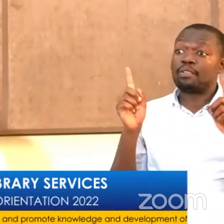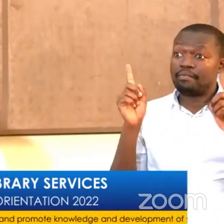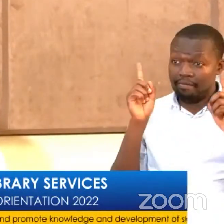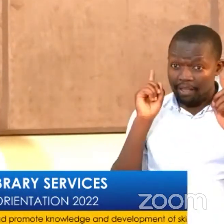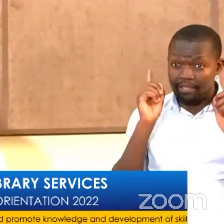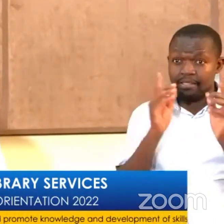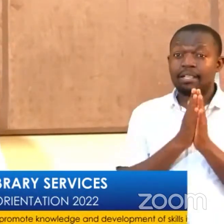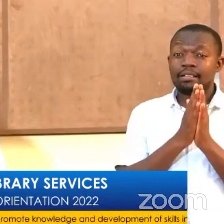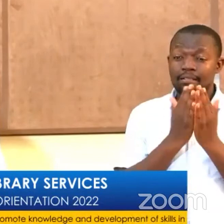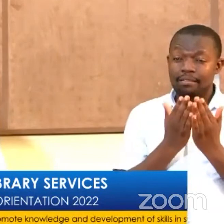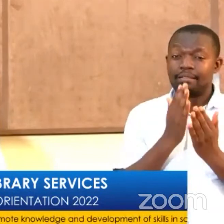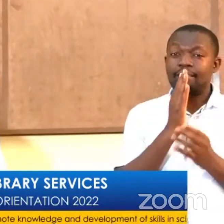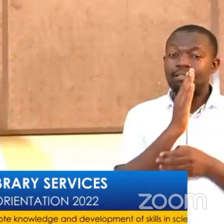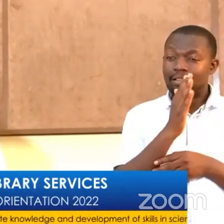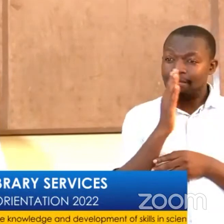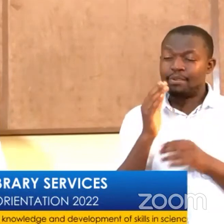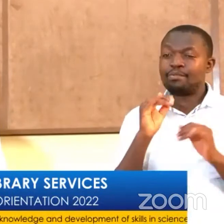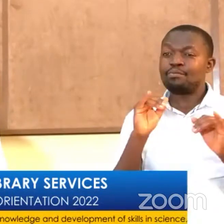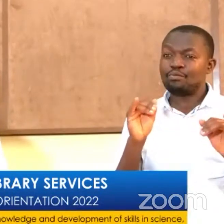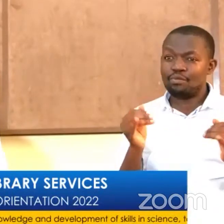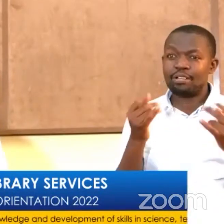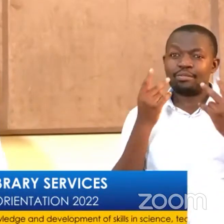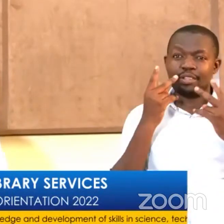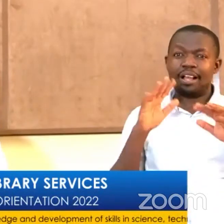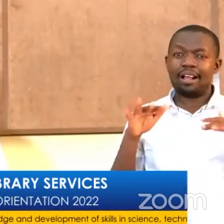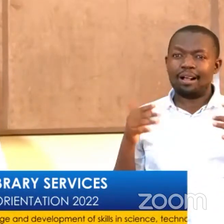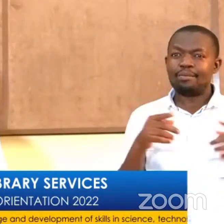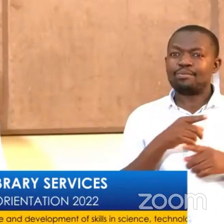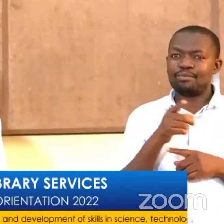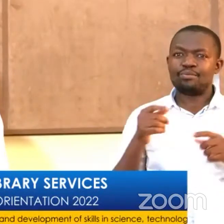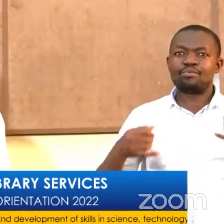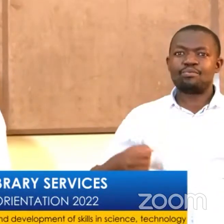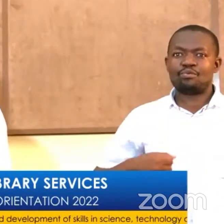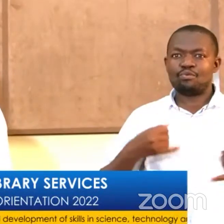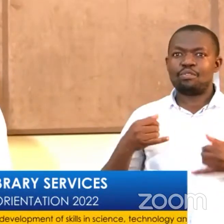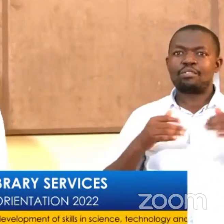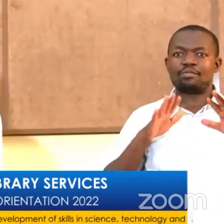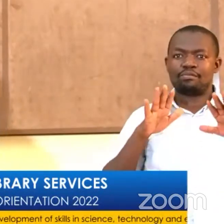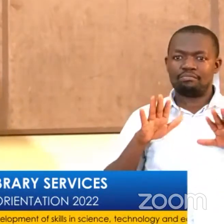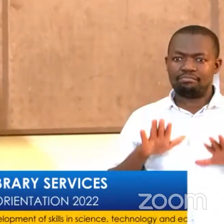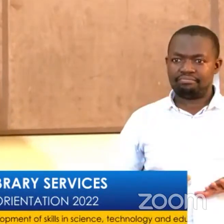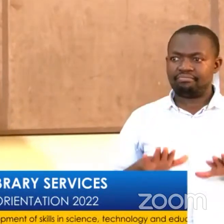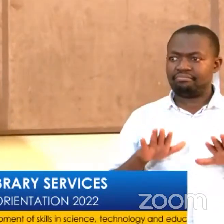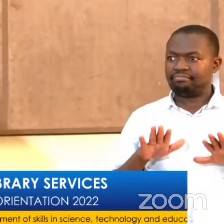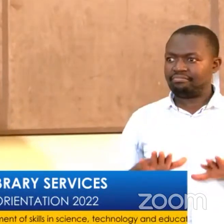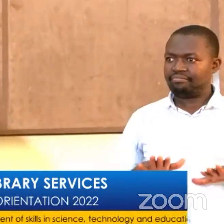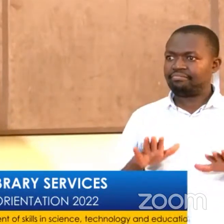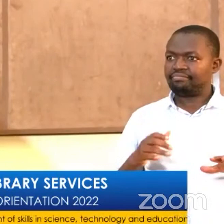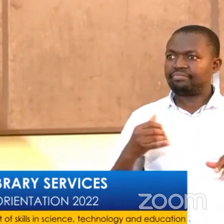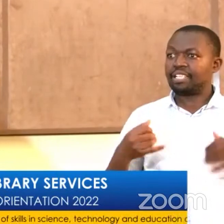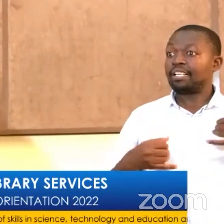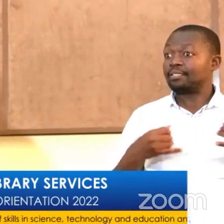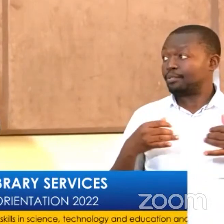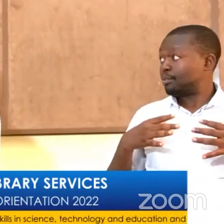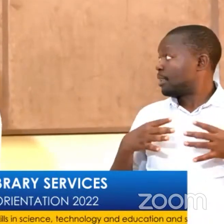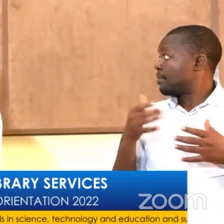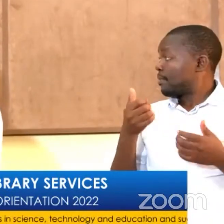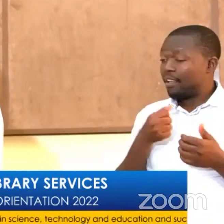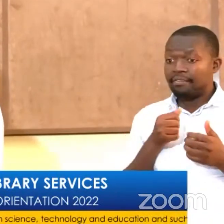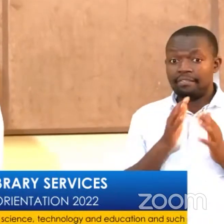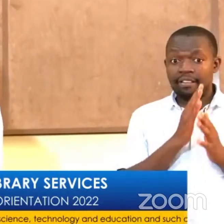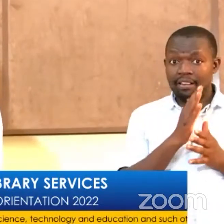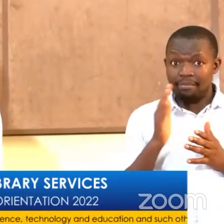is trying all it can to enable you enjoy your stay here. So there is no library at